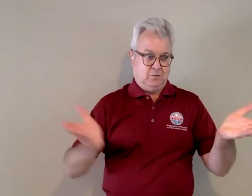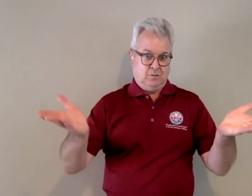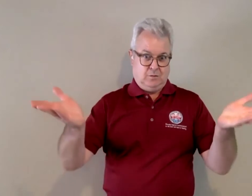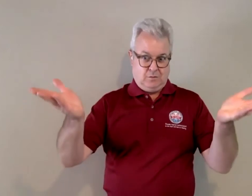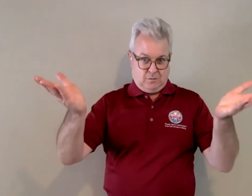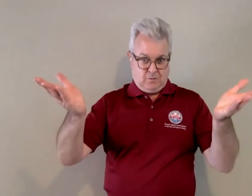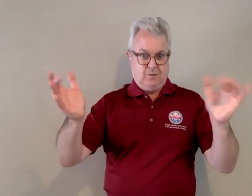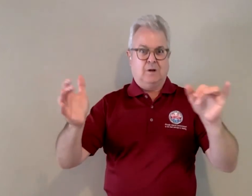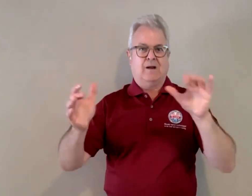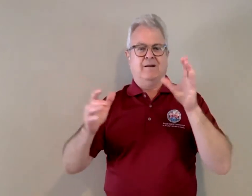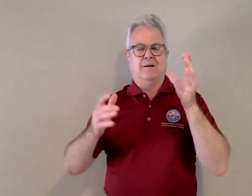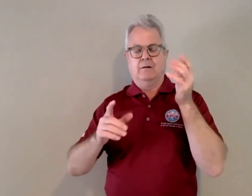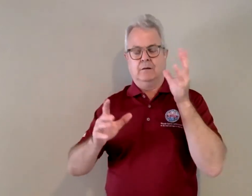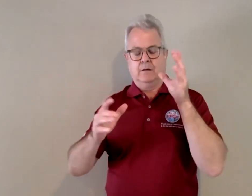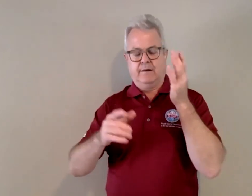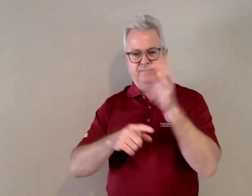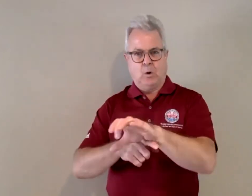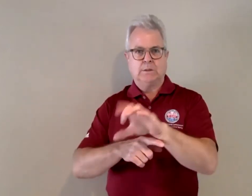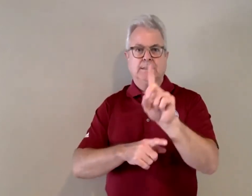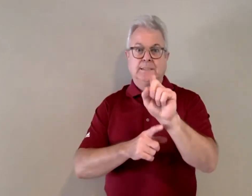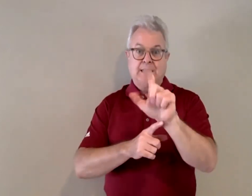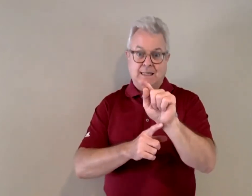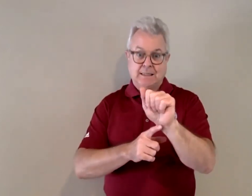increase the number of people who are getting boosters,